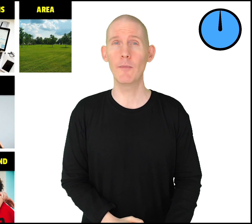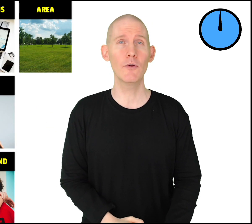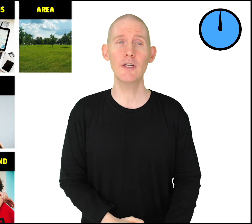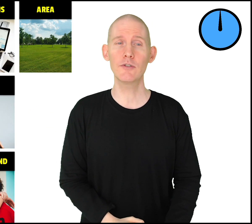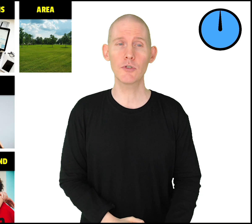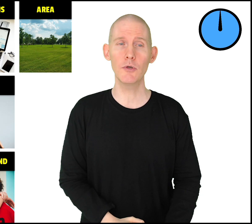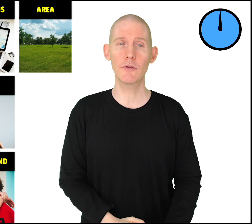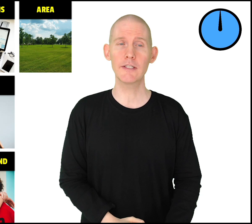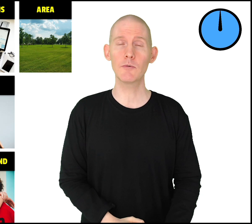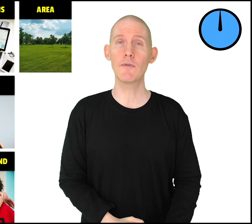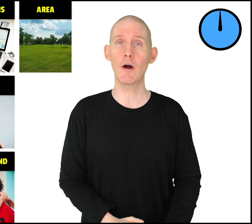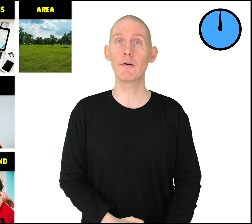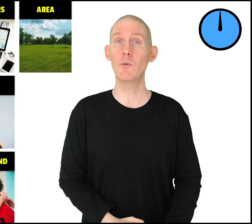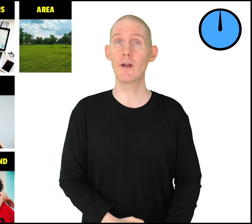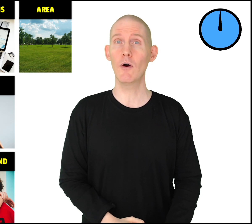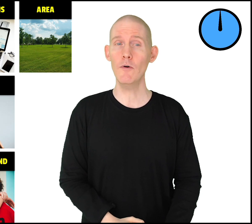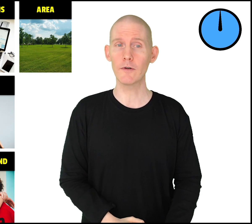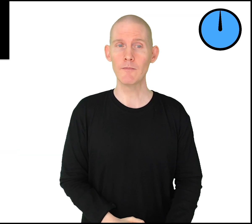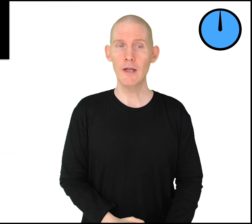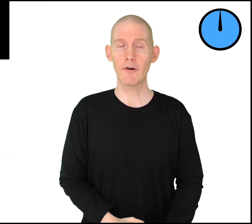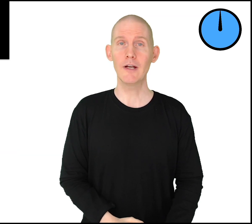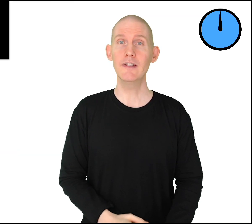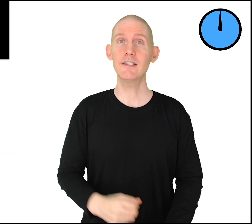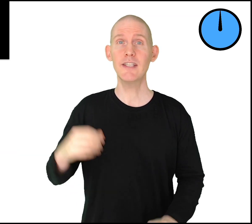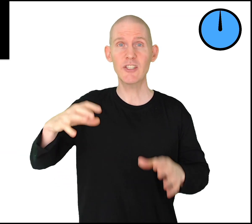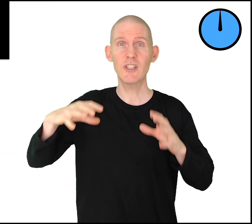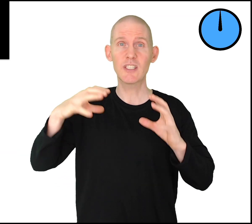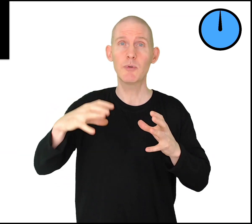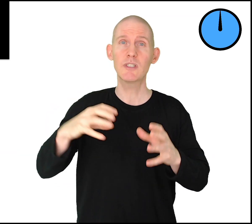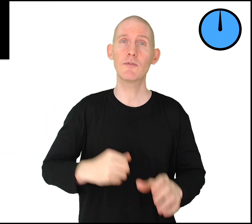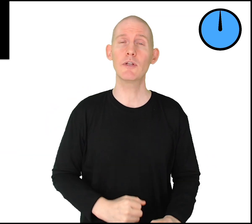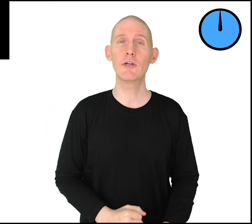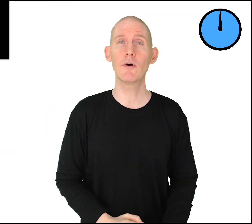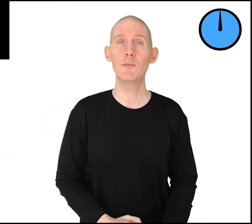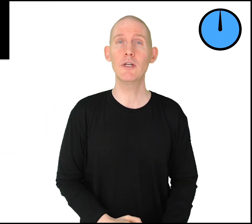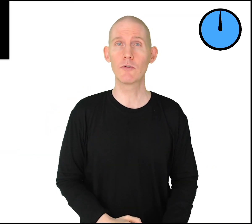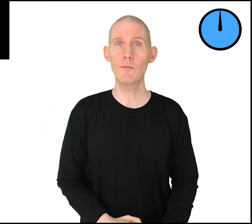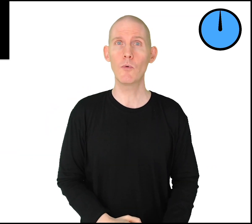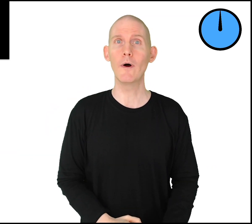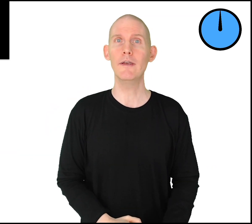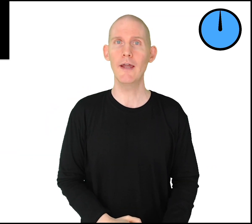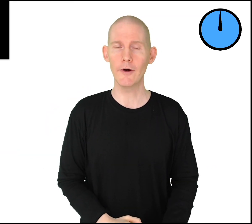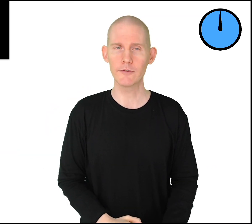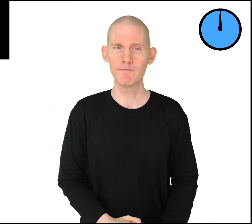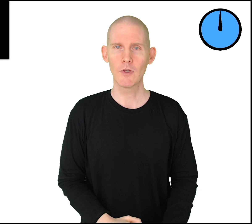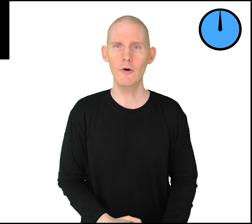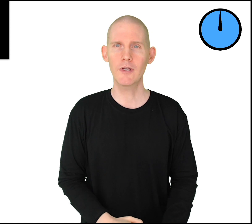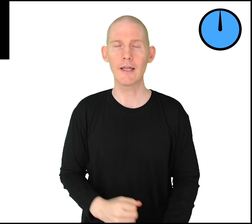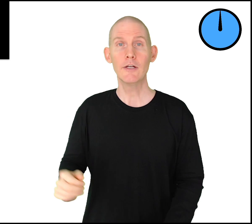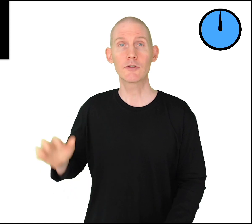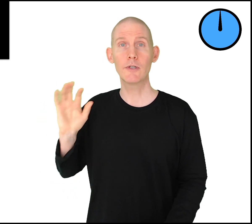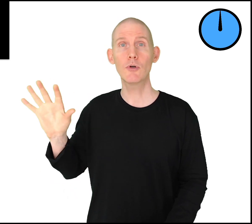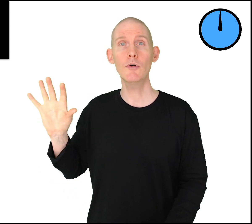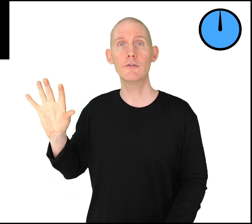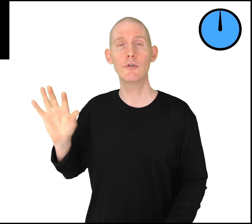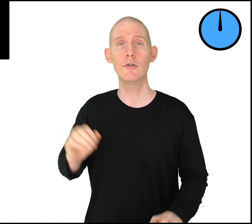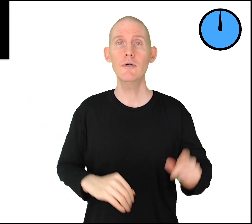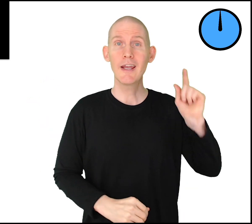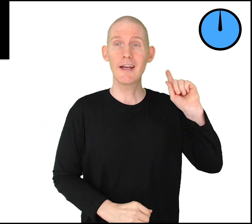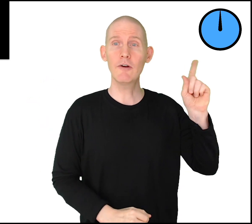only going to show you things that we've already went over, all right? And this section is specifically going to be Group 1 nouns. Okay, so I showed it to you and I